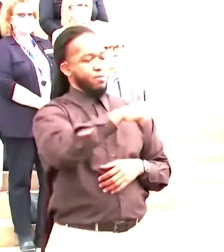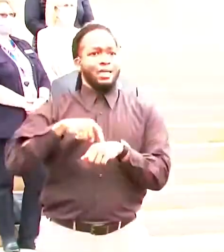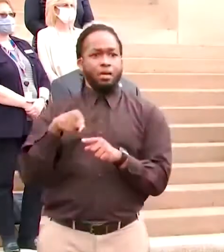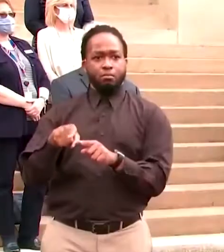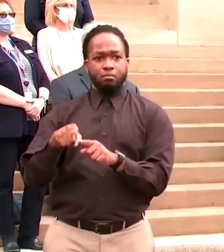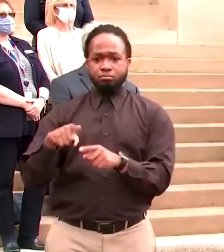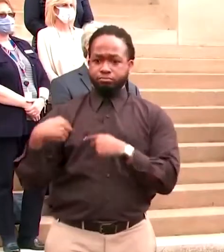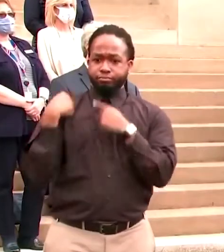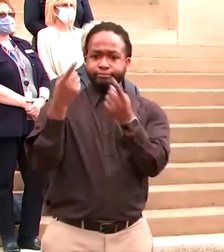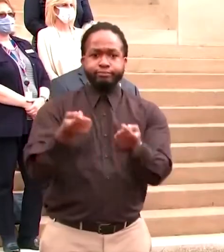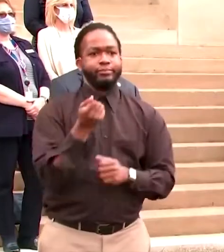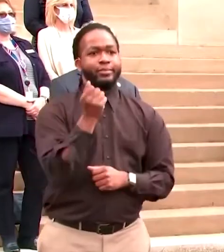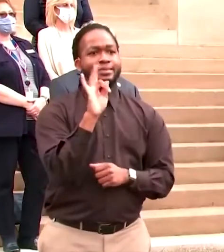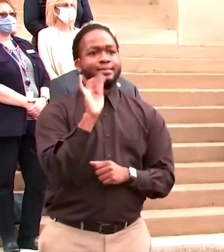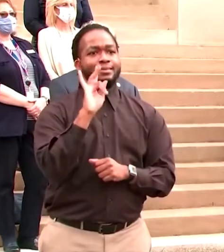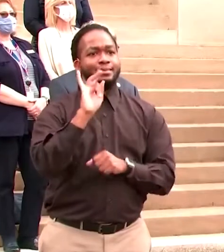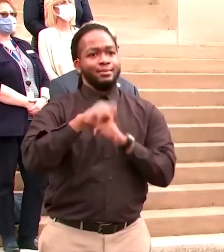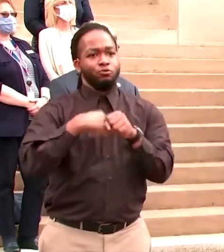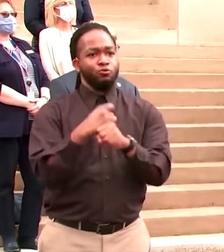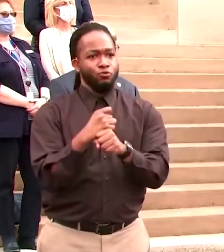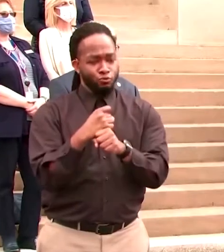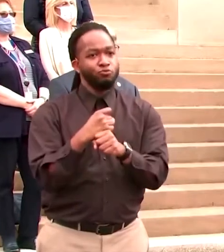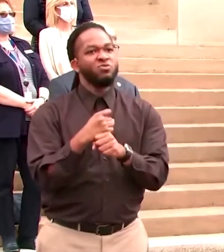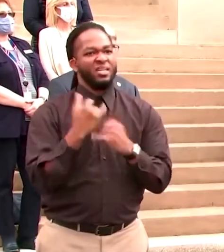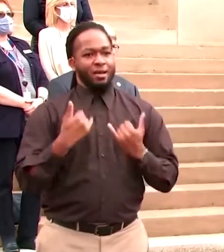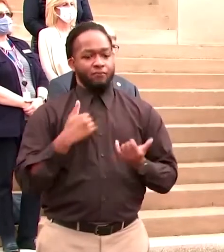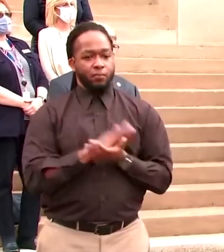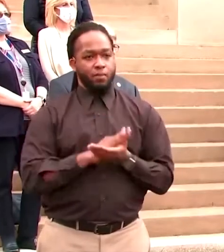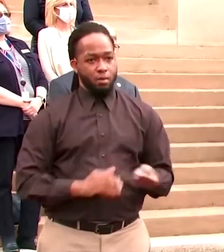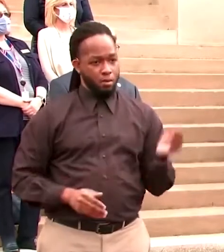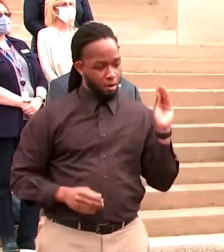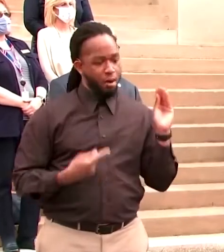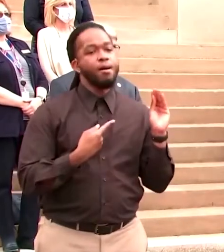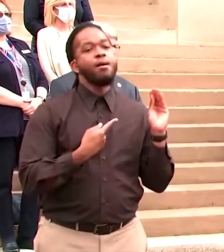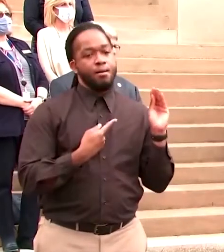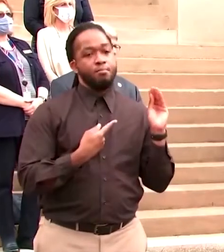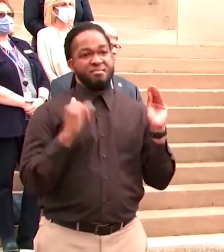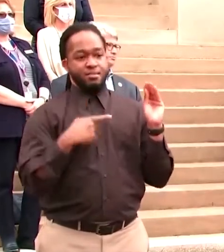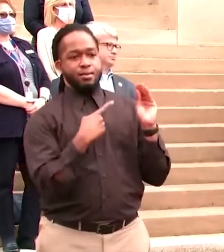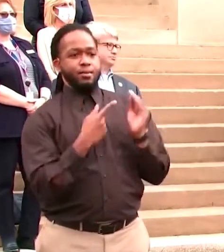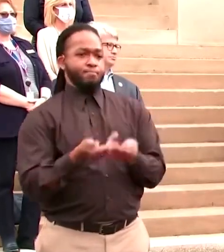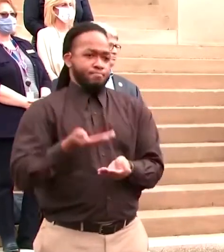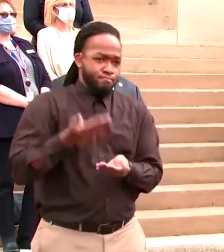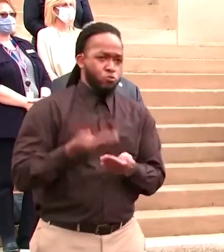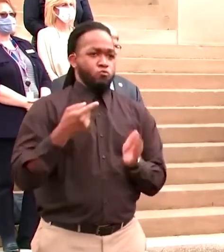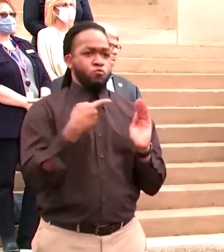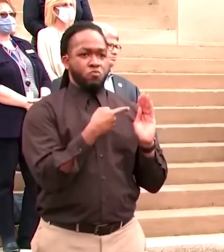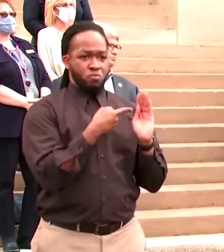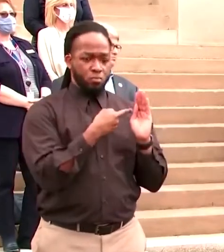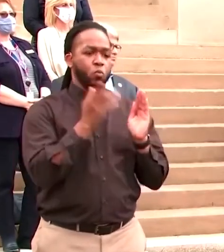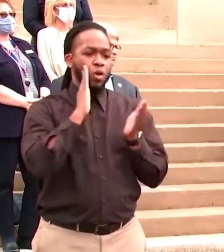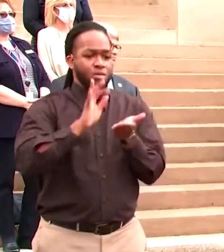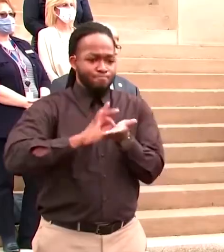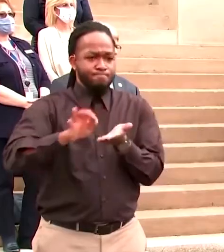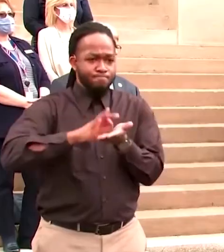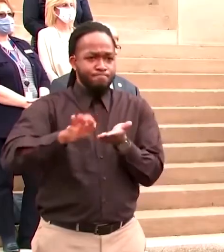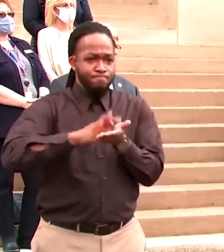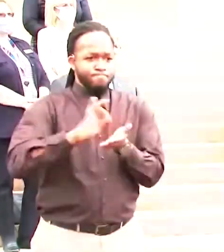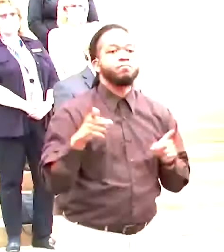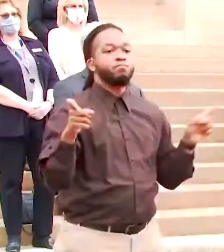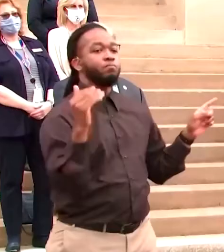lost. So we'll be counting every single piece of paper, every single ballot, every single lawfully cast